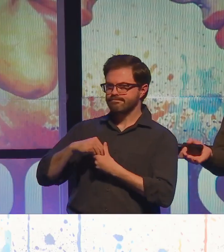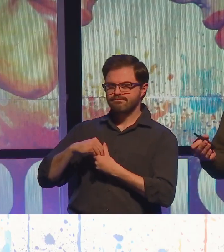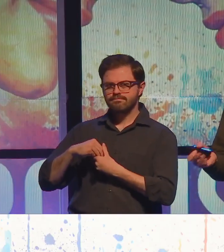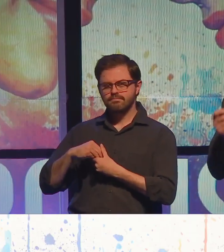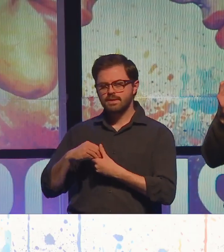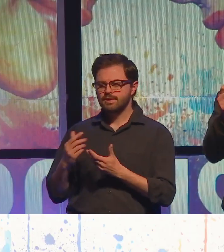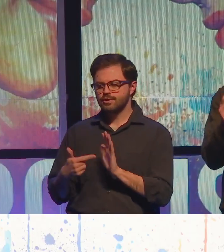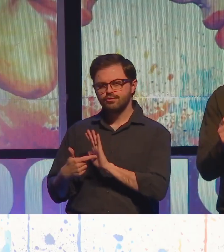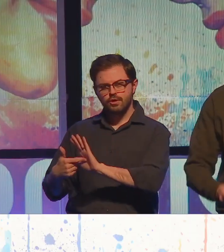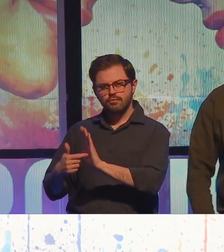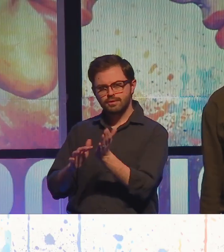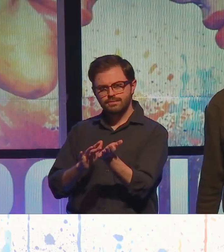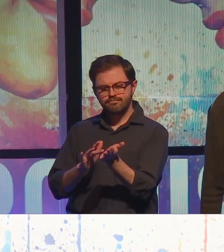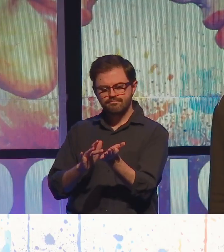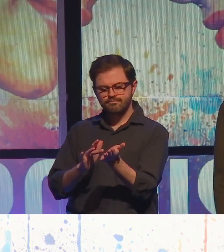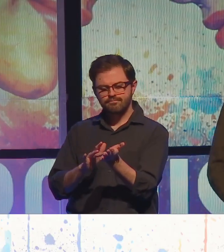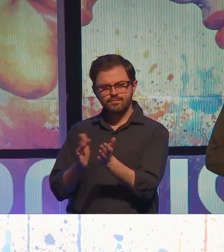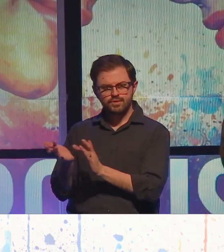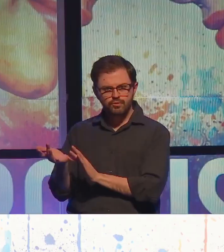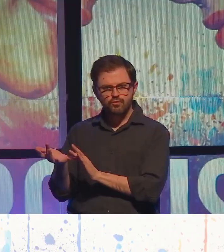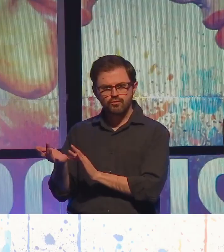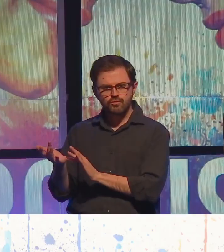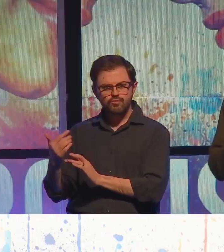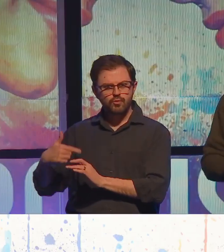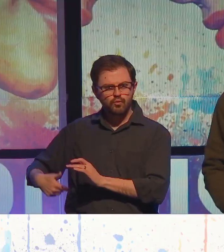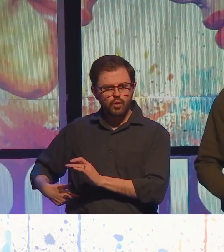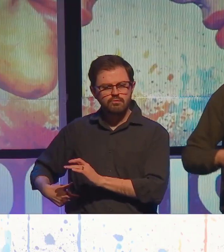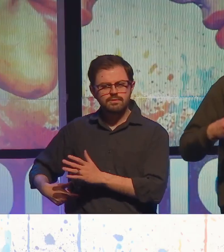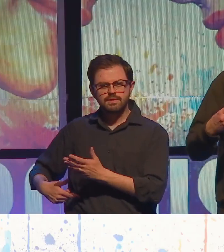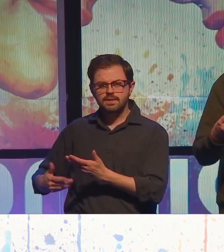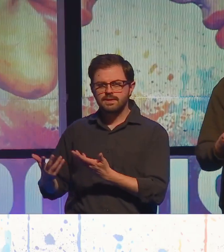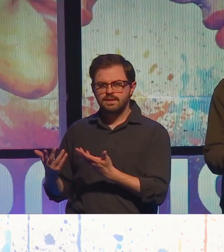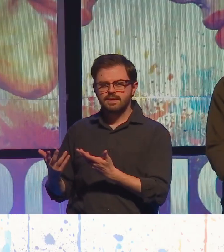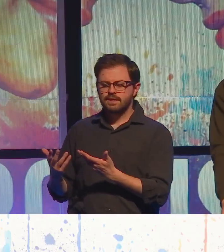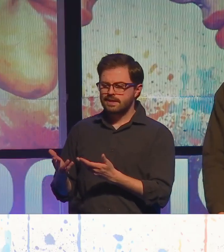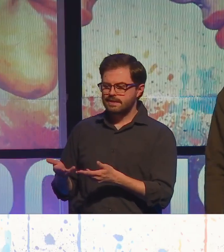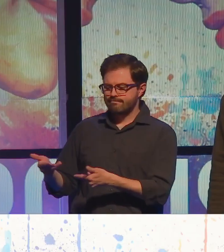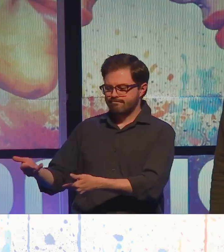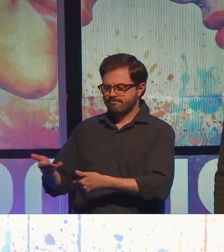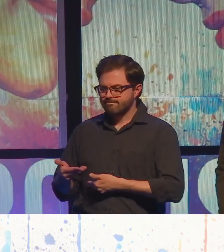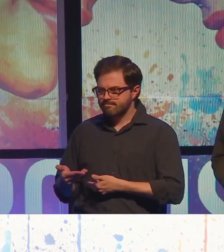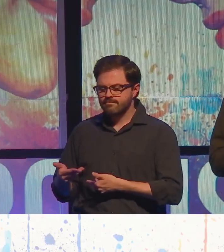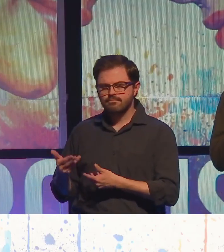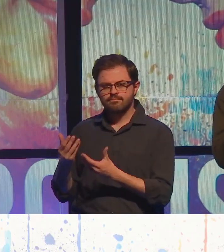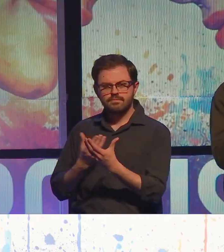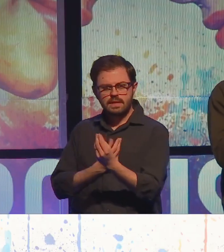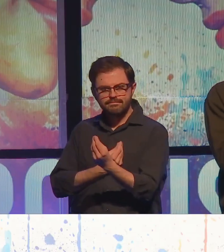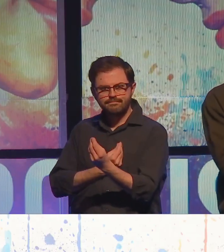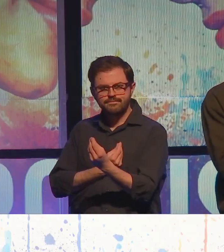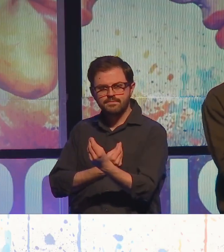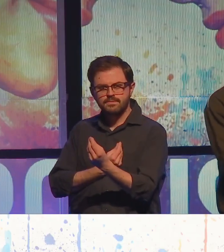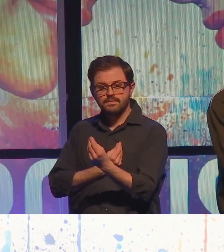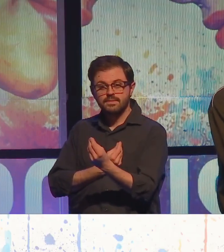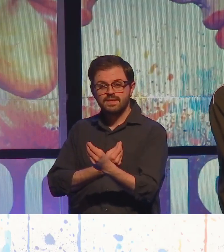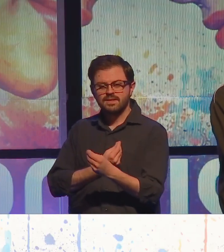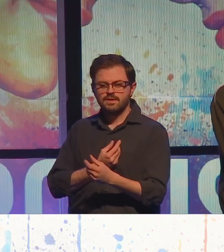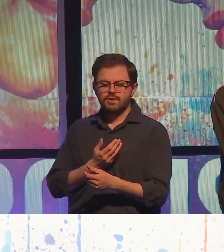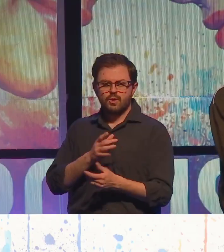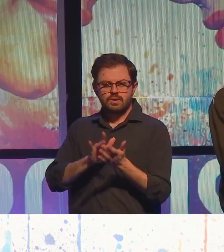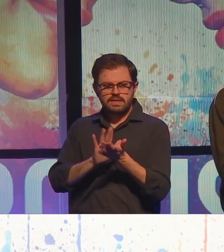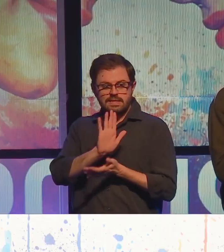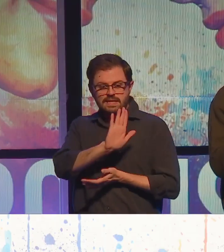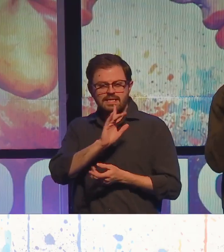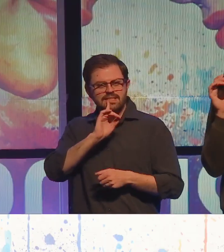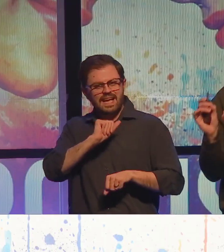is. Let me meet you where you are. He extends his hands and his sides in tenderness. His physical wounds